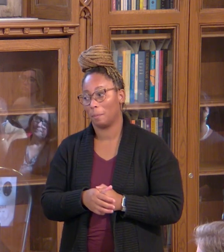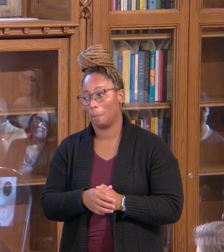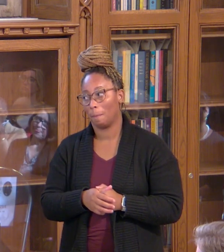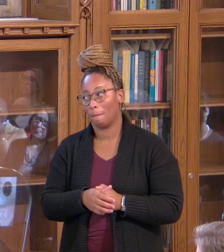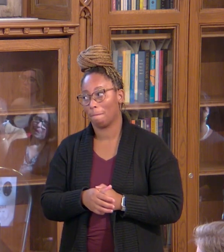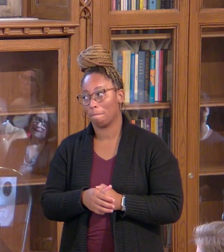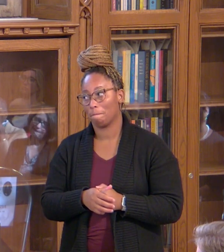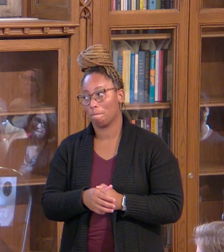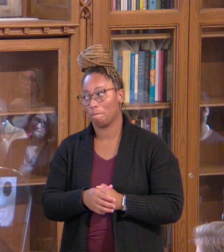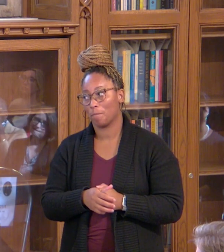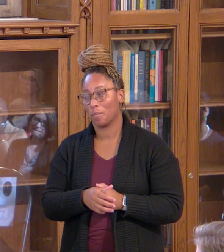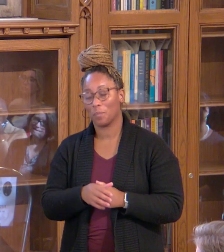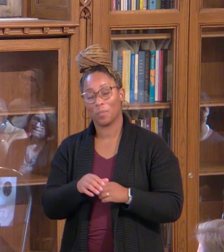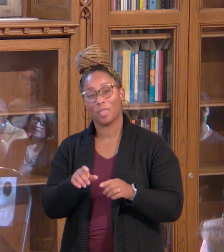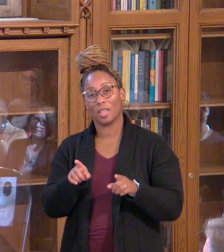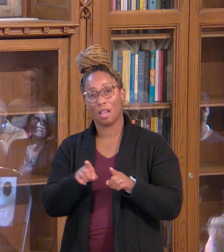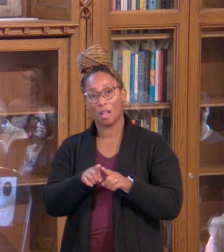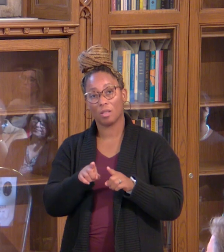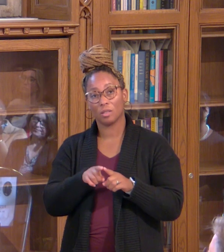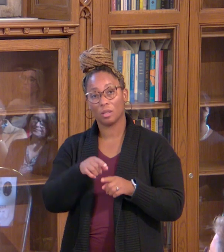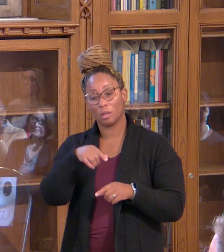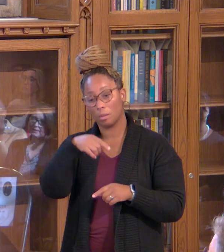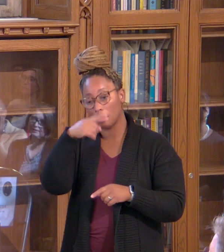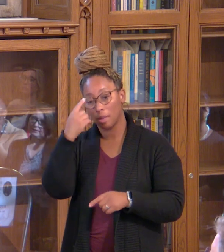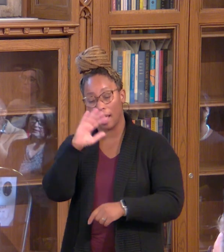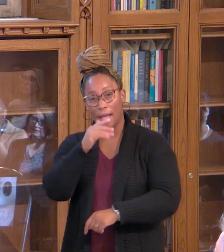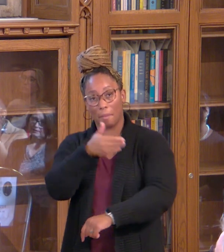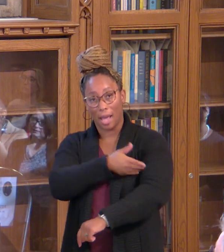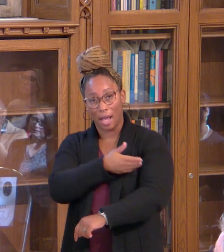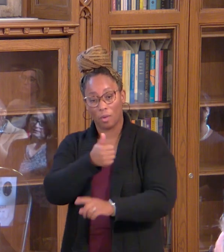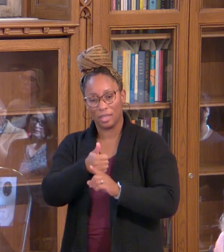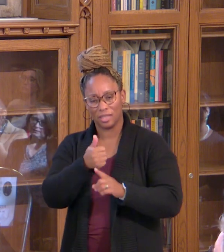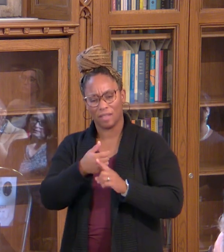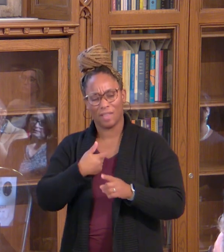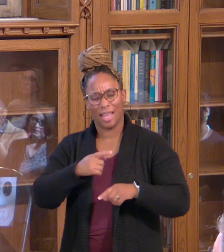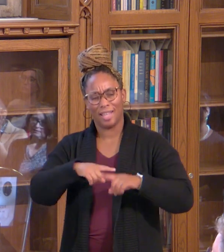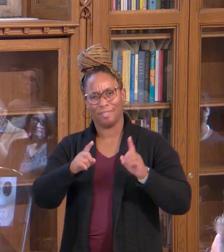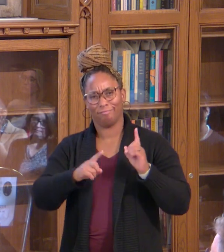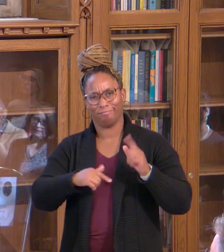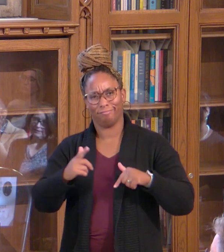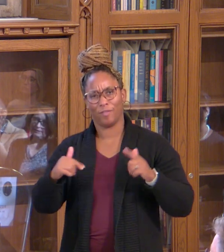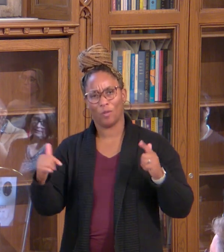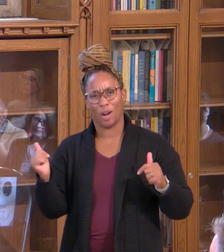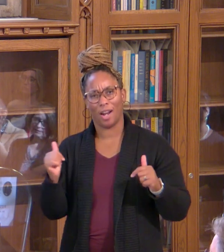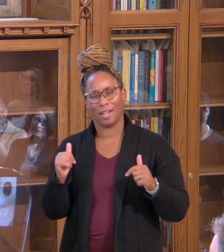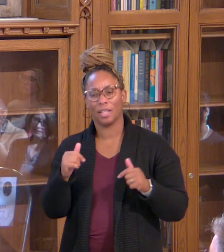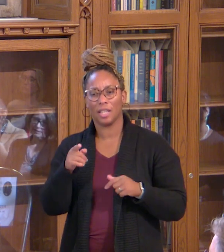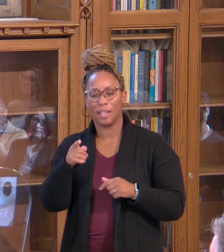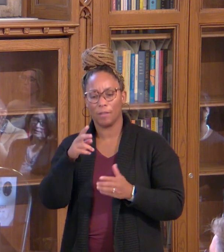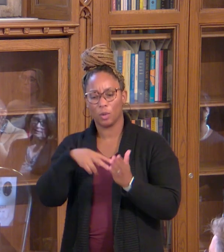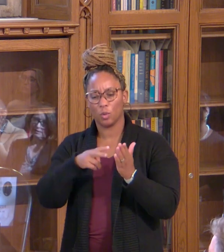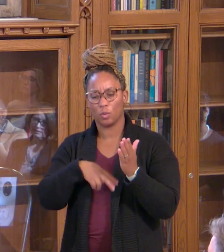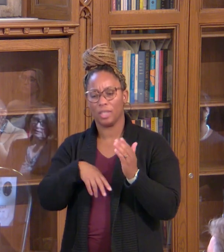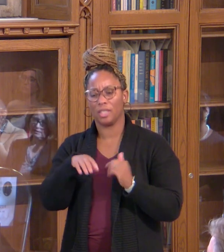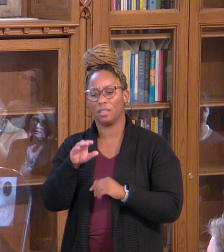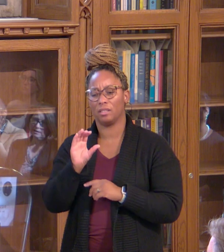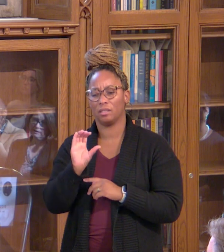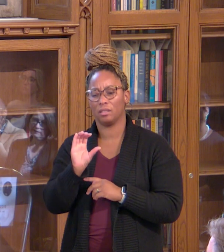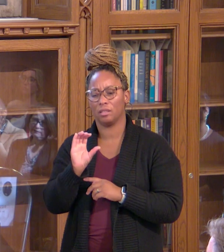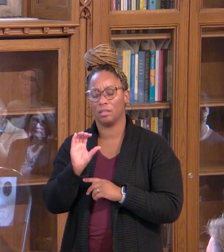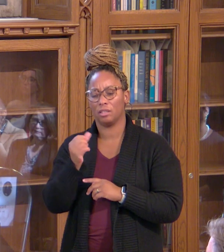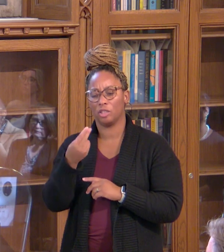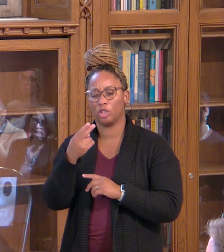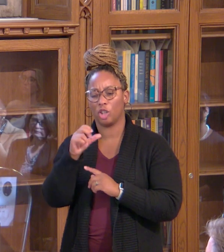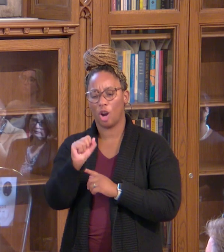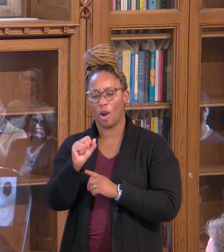also when when you know black power itself took on a variety of forms if if you read Charles uh